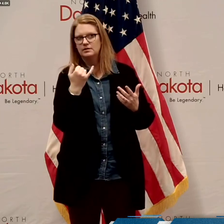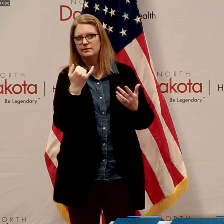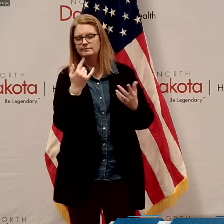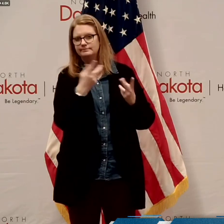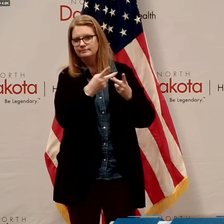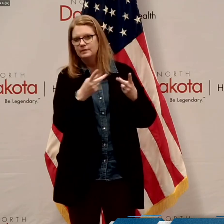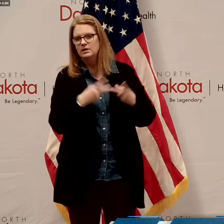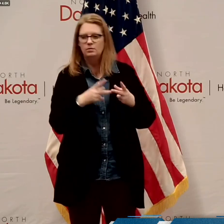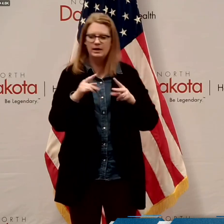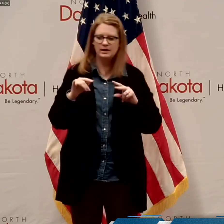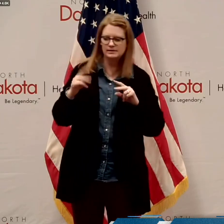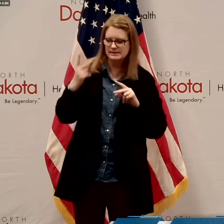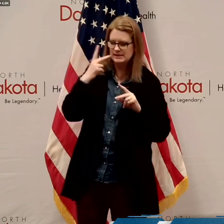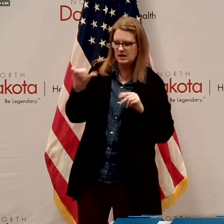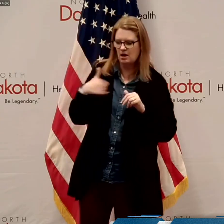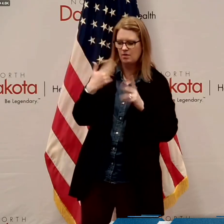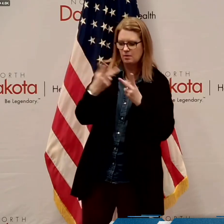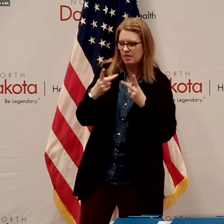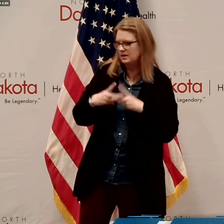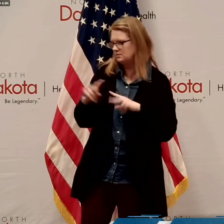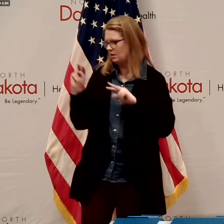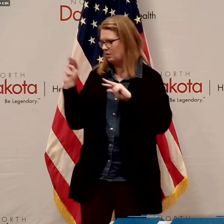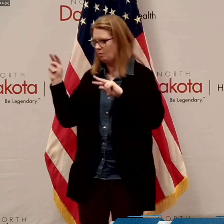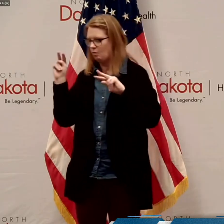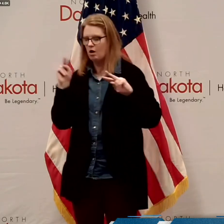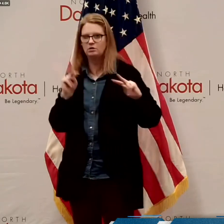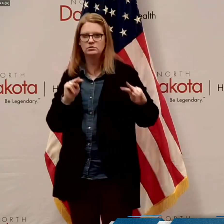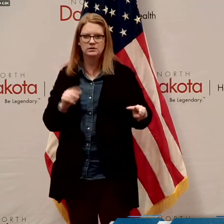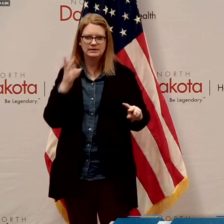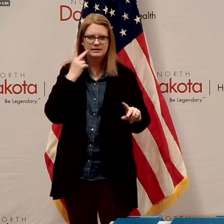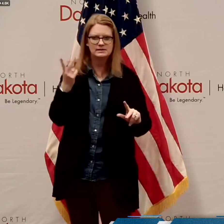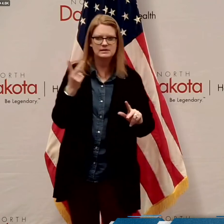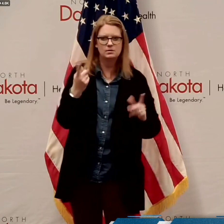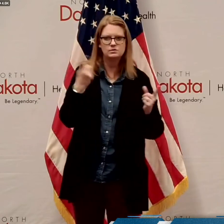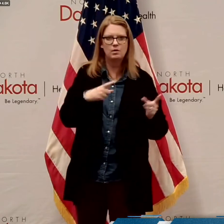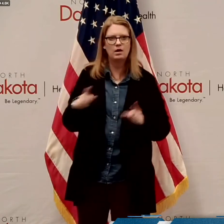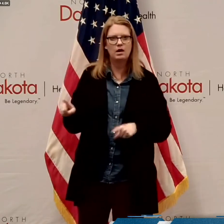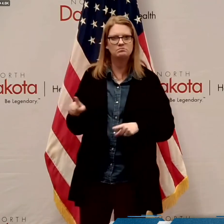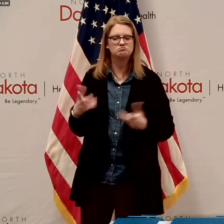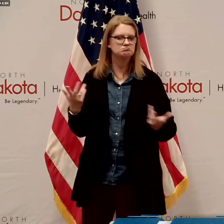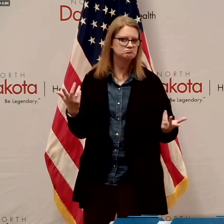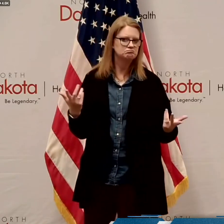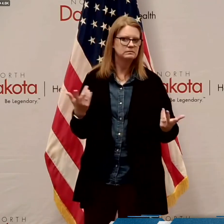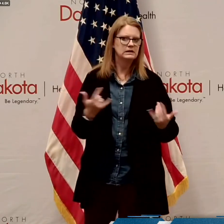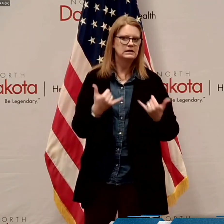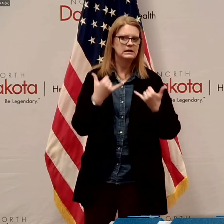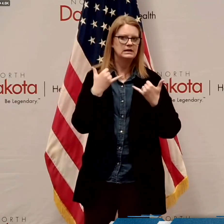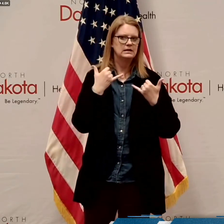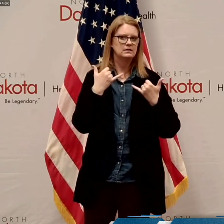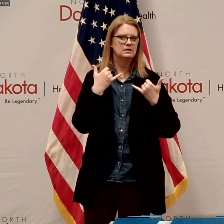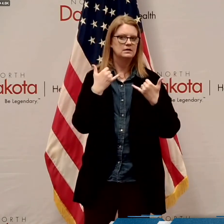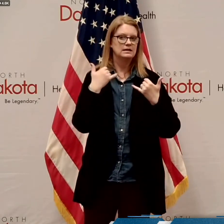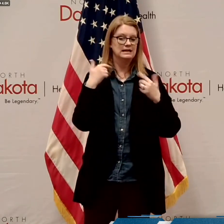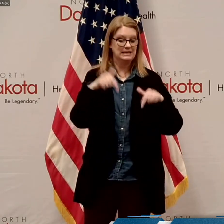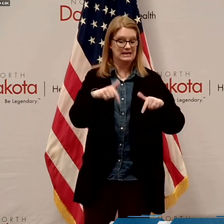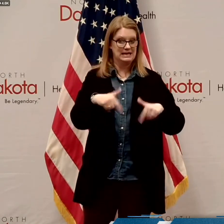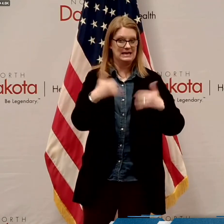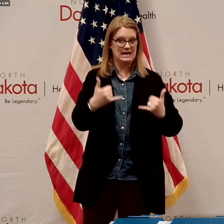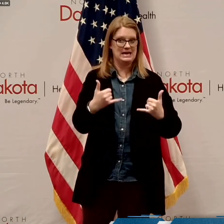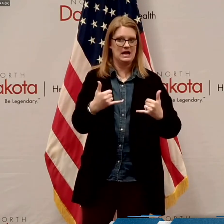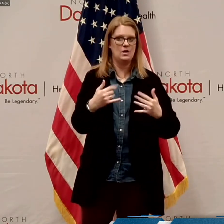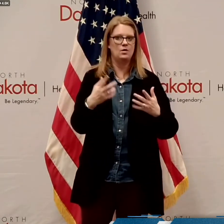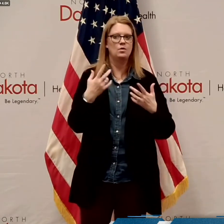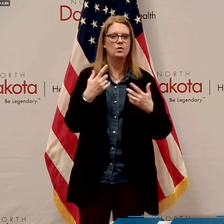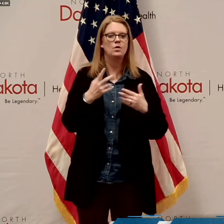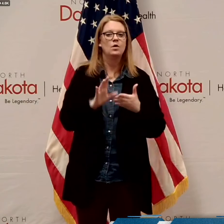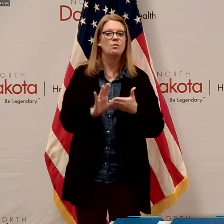other places, and we successfully avoided what's gone on in some other places. But now we'll have the same advantage here, which is